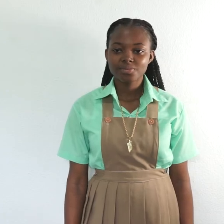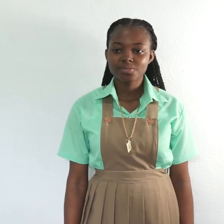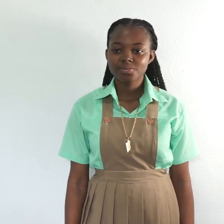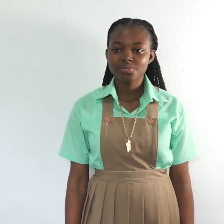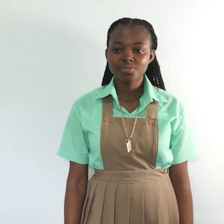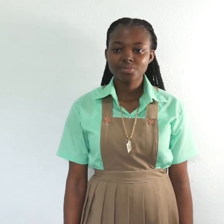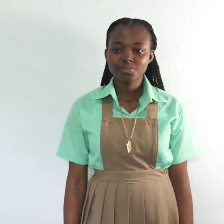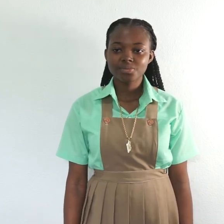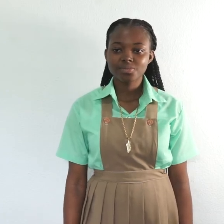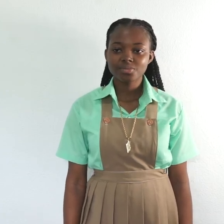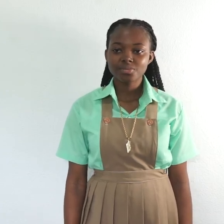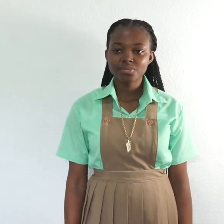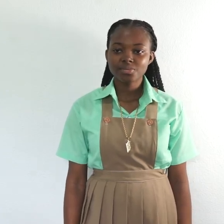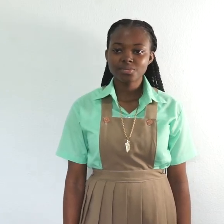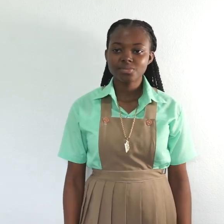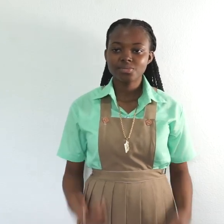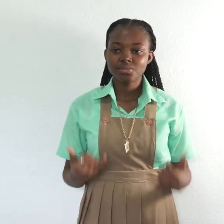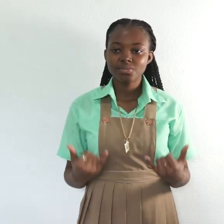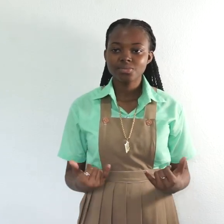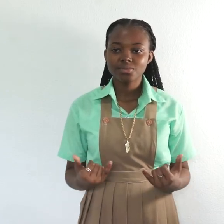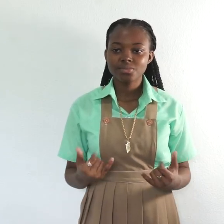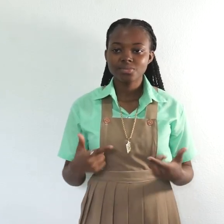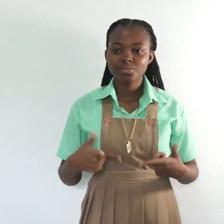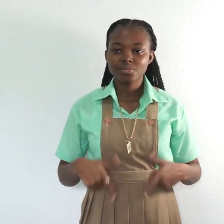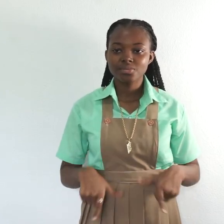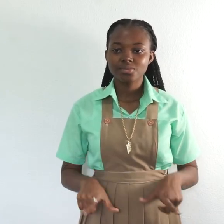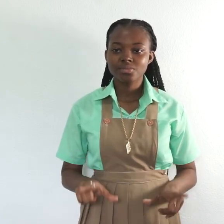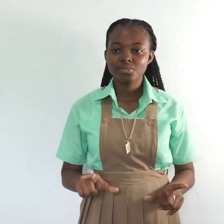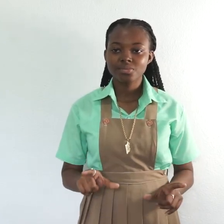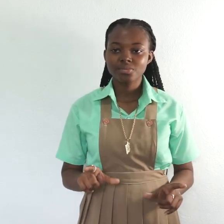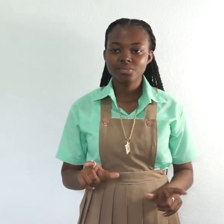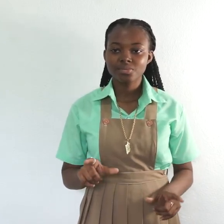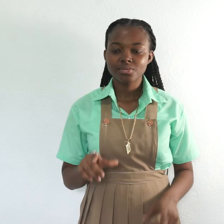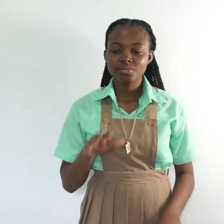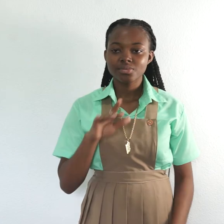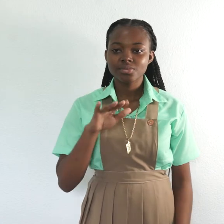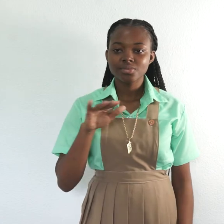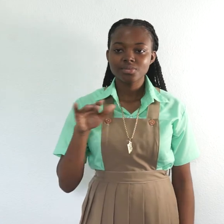Now let's fingerspell some words